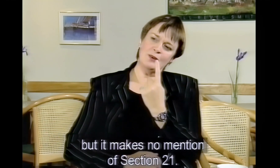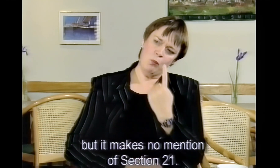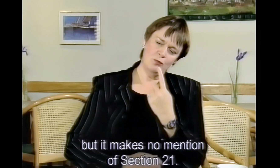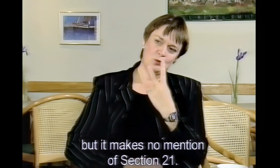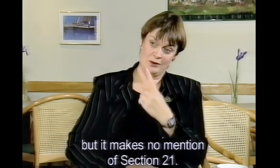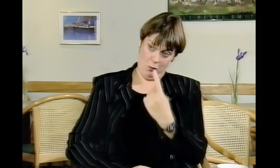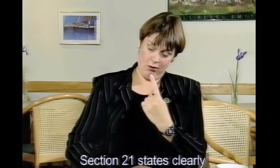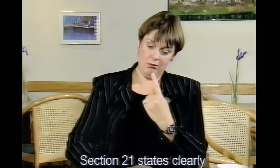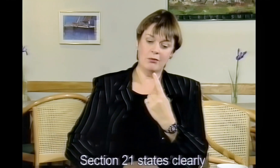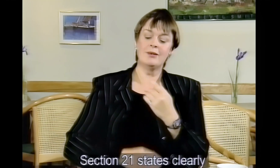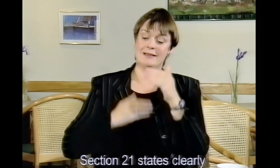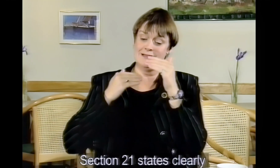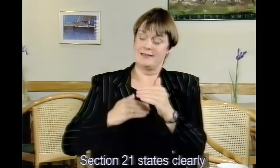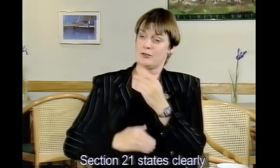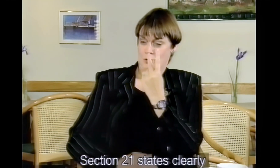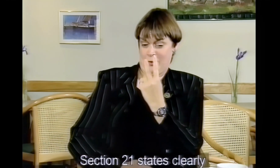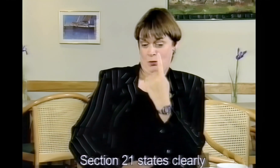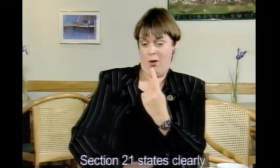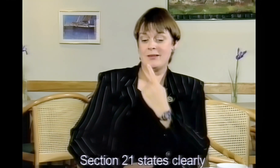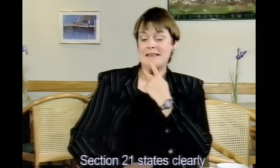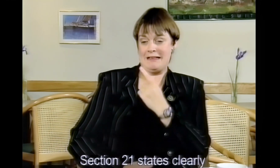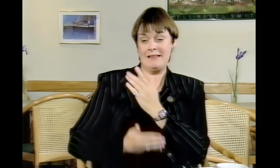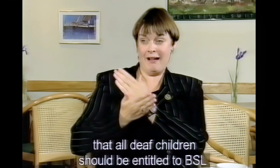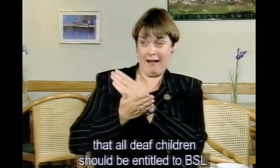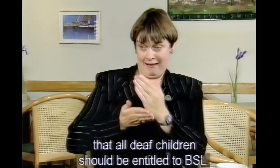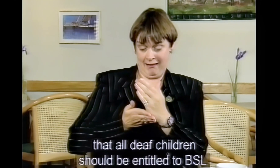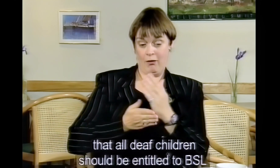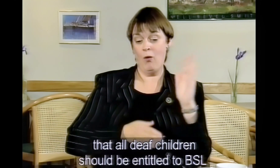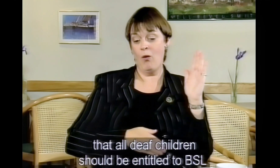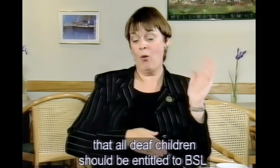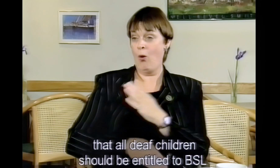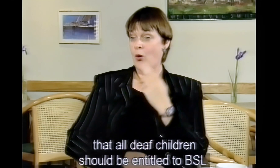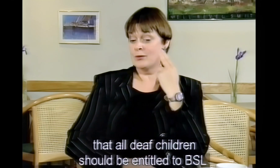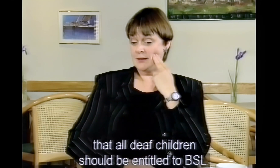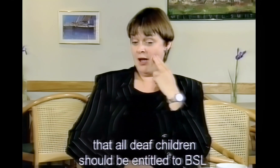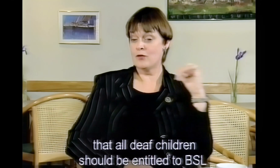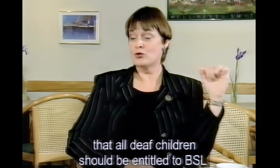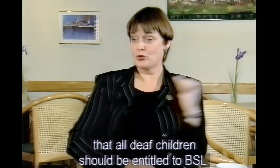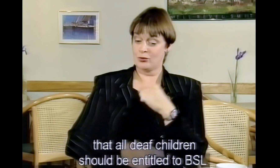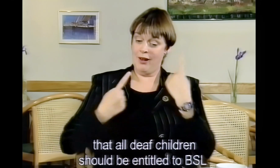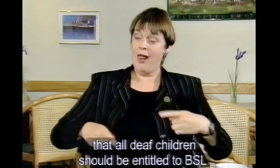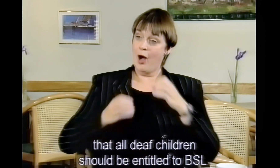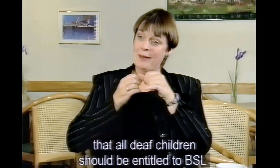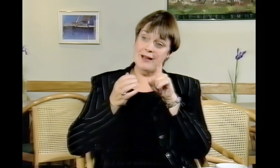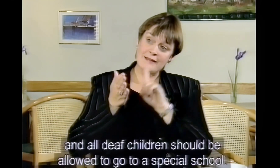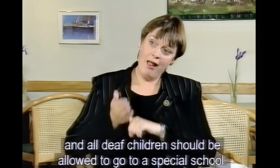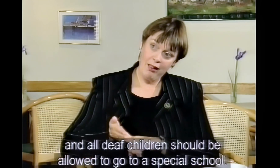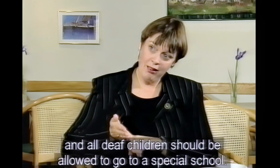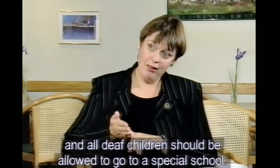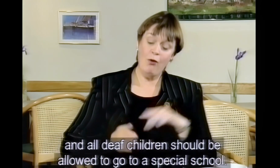Section 21 states clearly, all deaf children should be entitled to British Sign Language, and all deaf children should be allowed